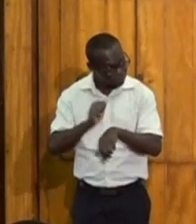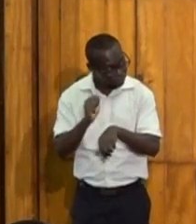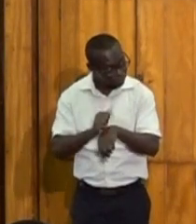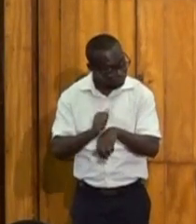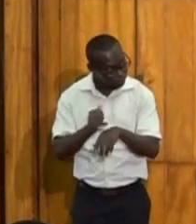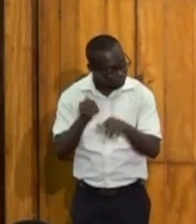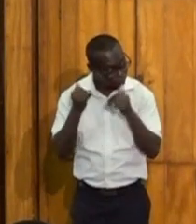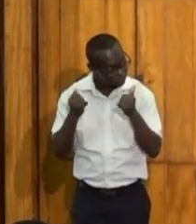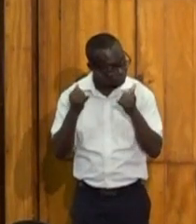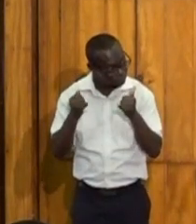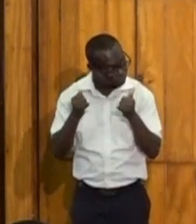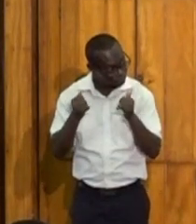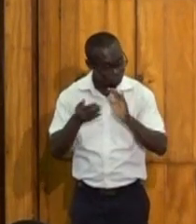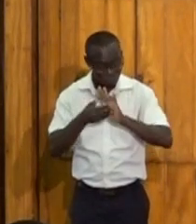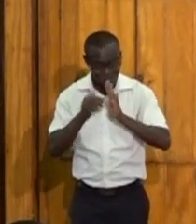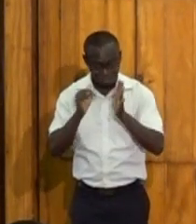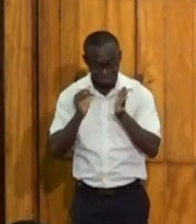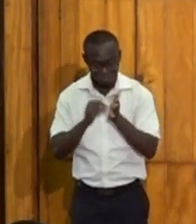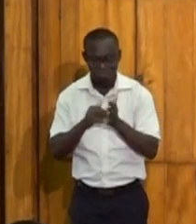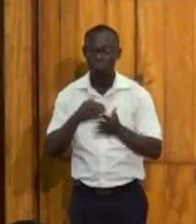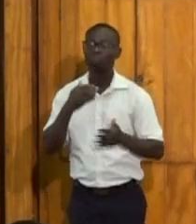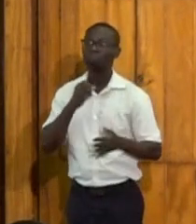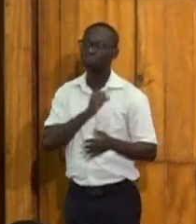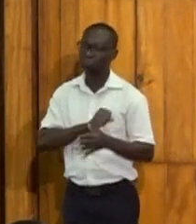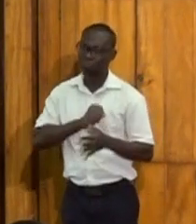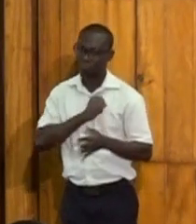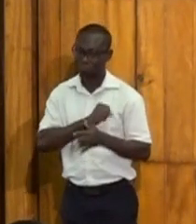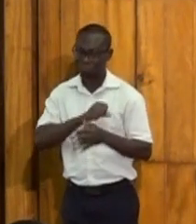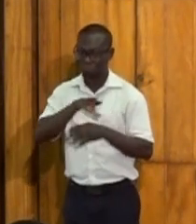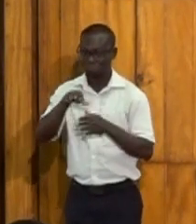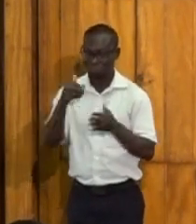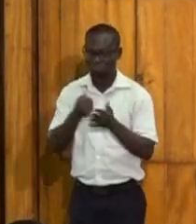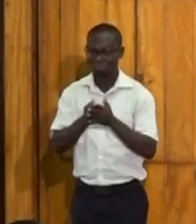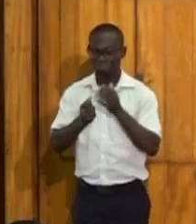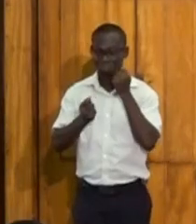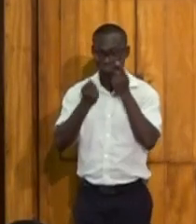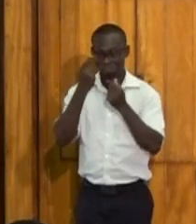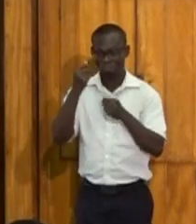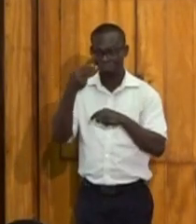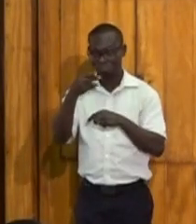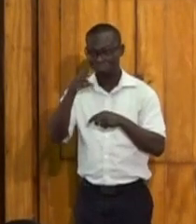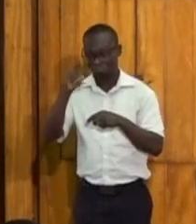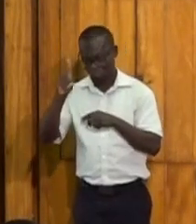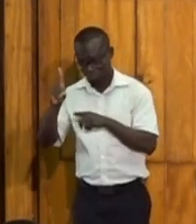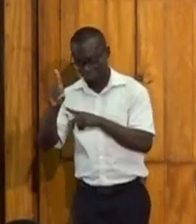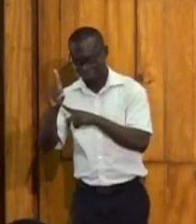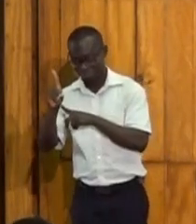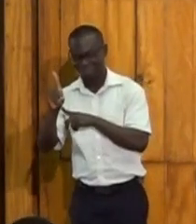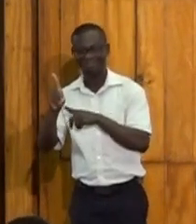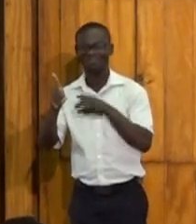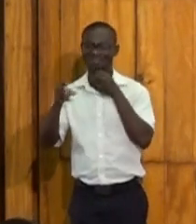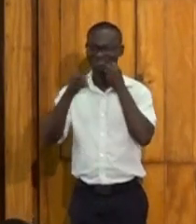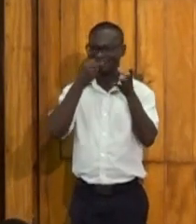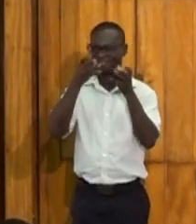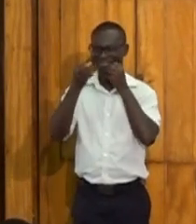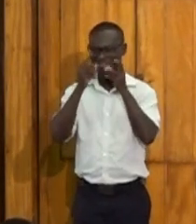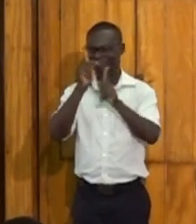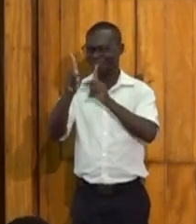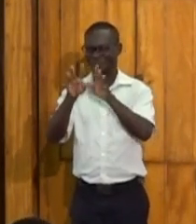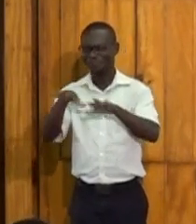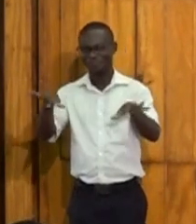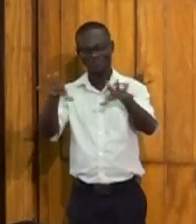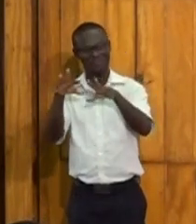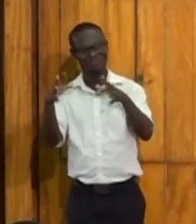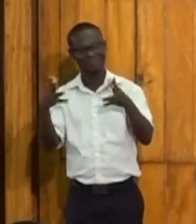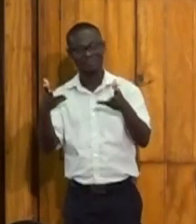work for you in terms of the definition? And apologies for assuming that everybody understands AHD. We were just speaking to the audience as if, right?